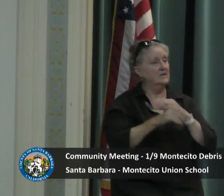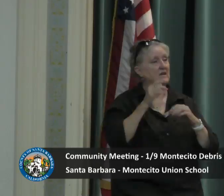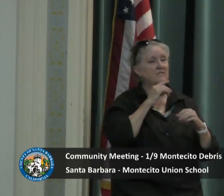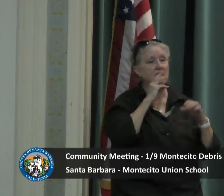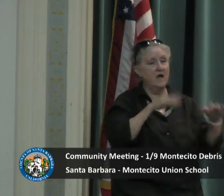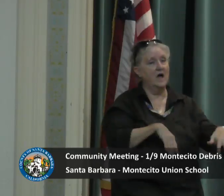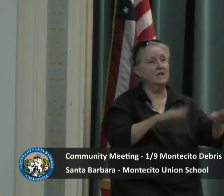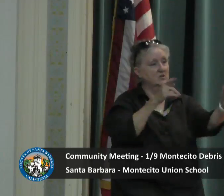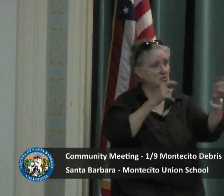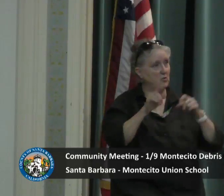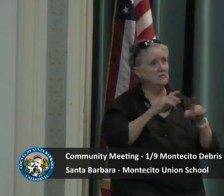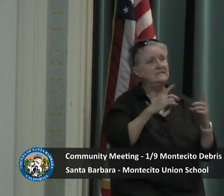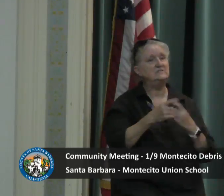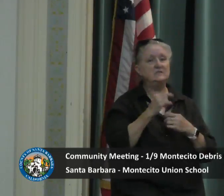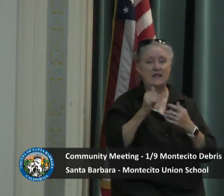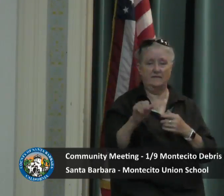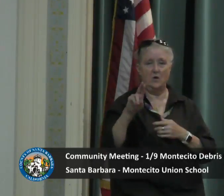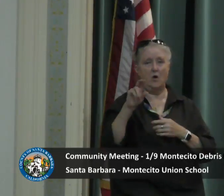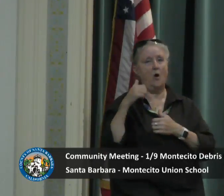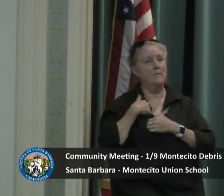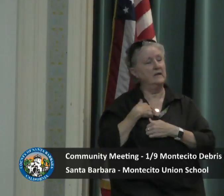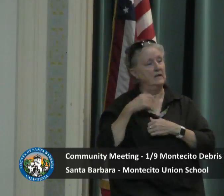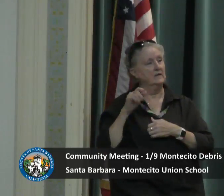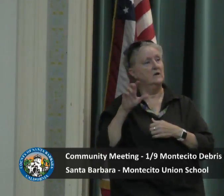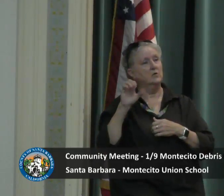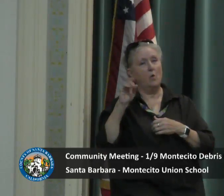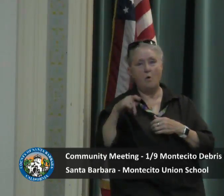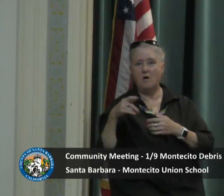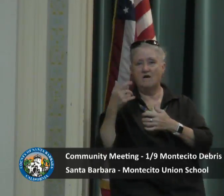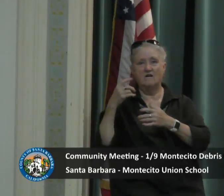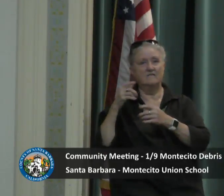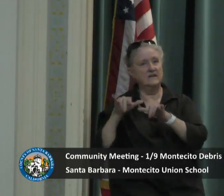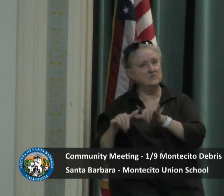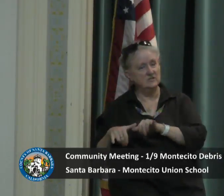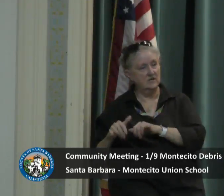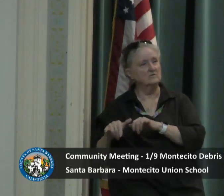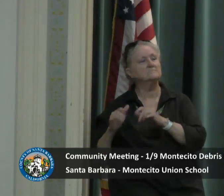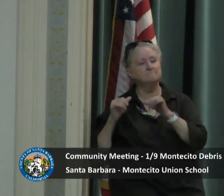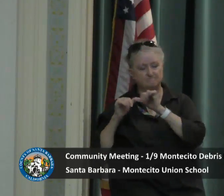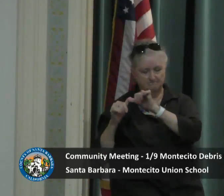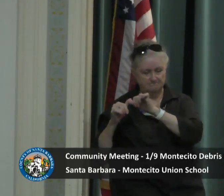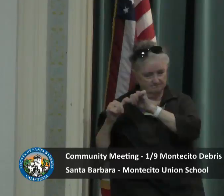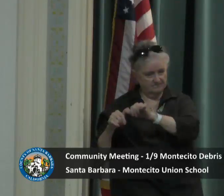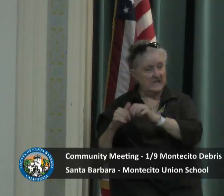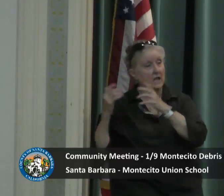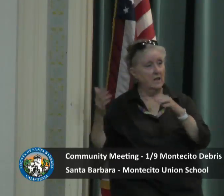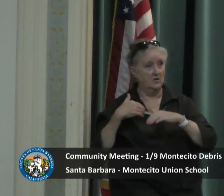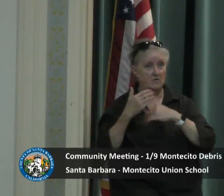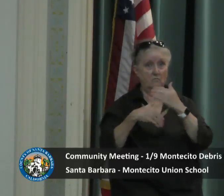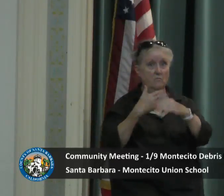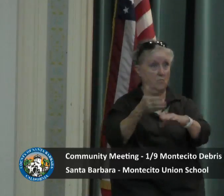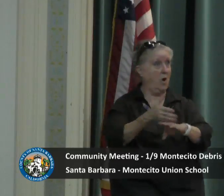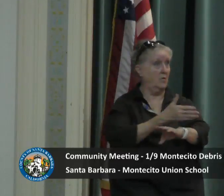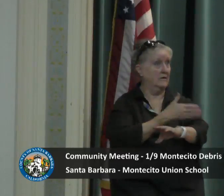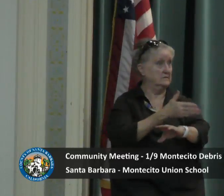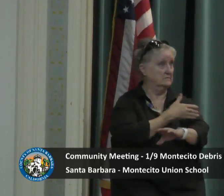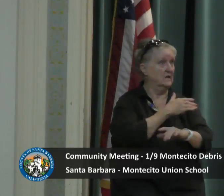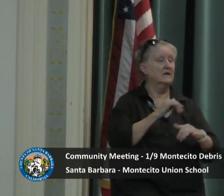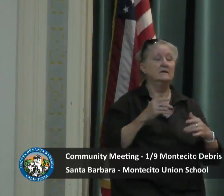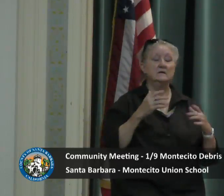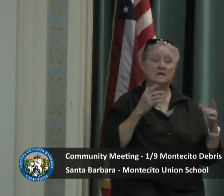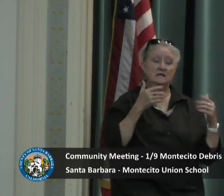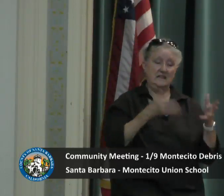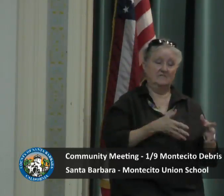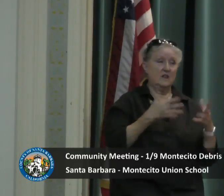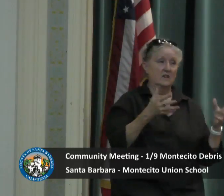of Engineers continues. Much progress has occurred and there is much more to do. Currently,